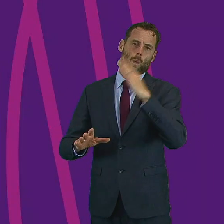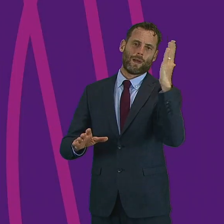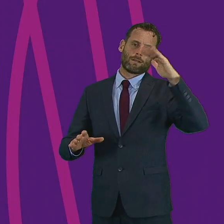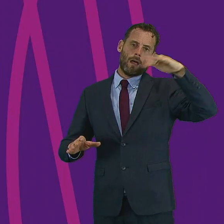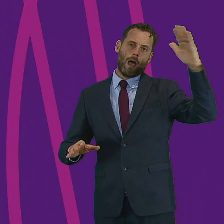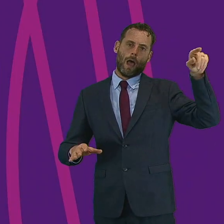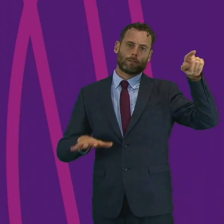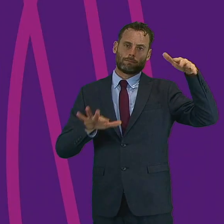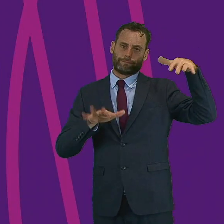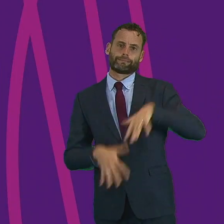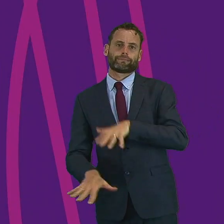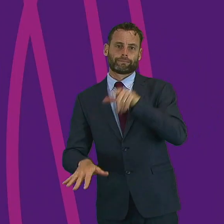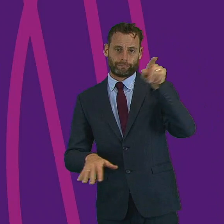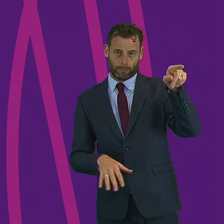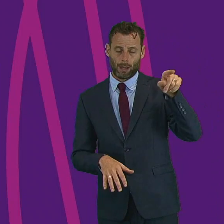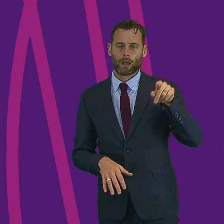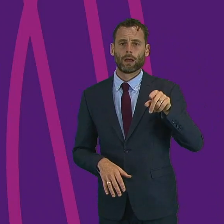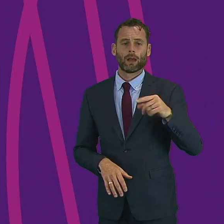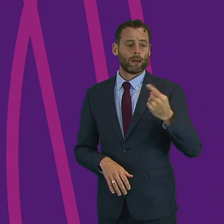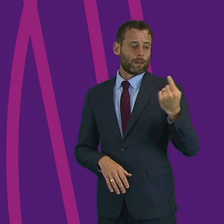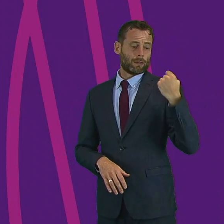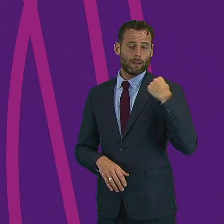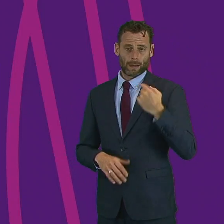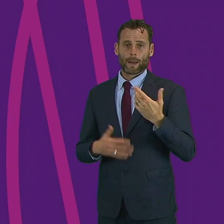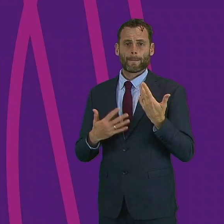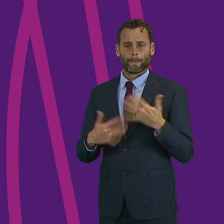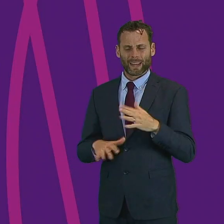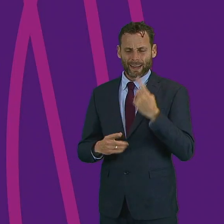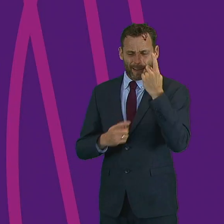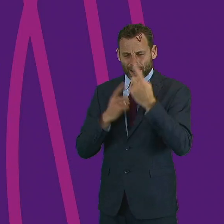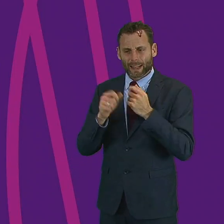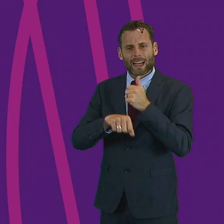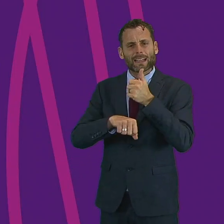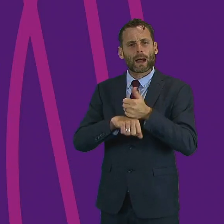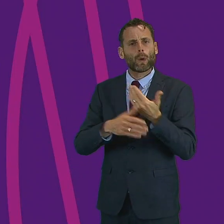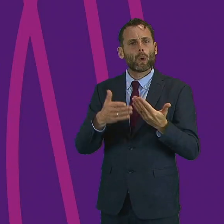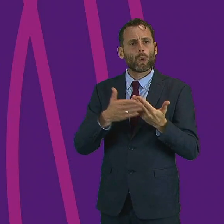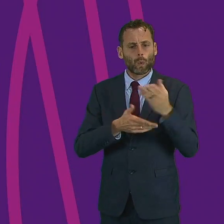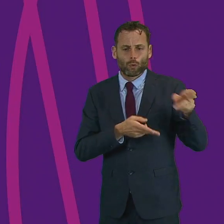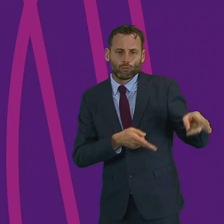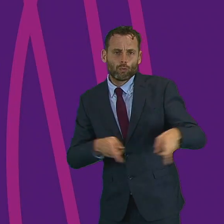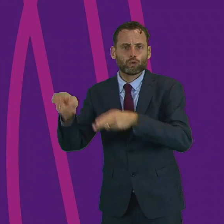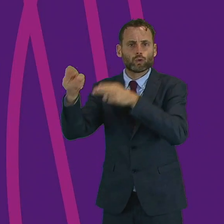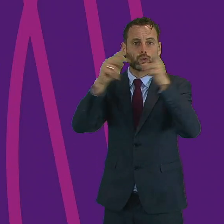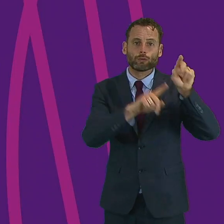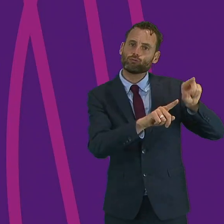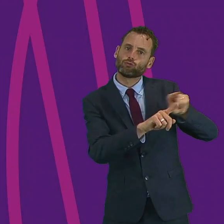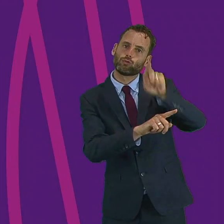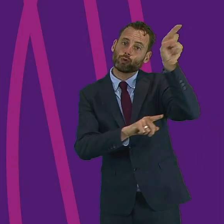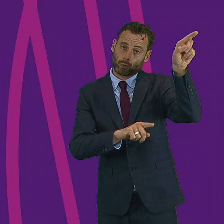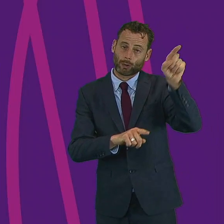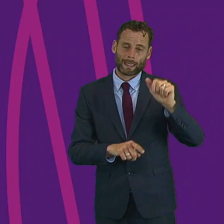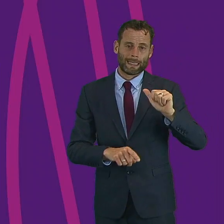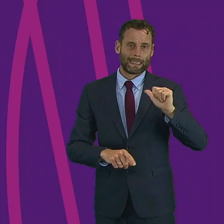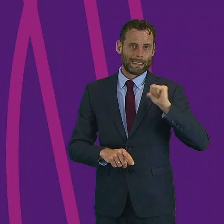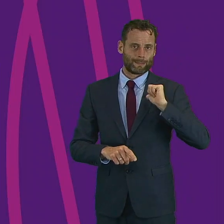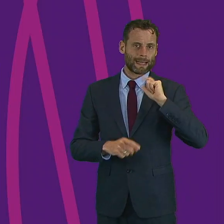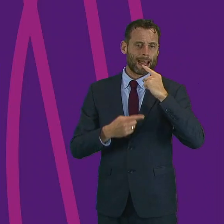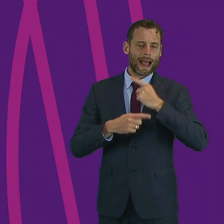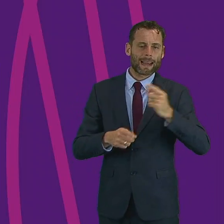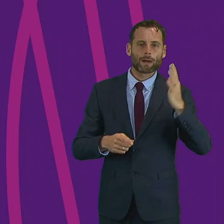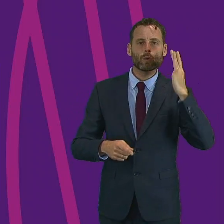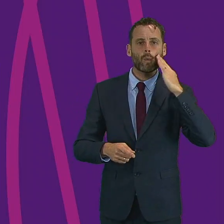be intent on trashing the UK's reputation internationally. To have a bill that threatens peace